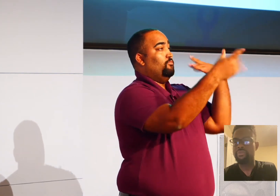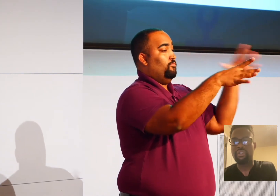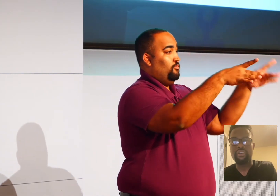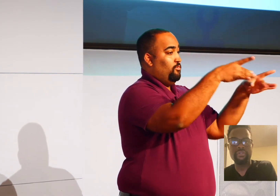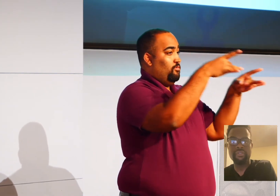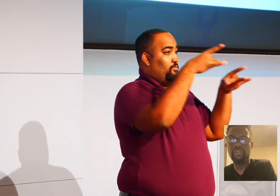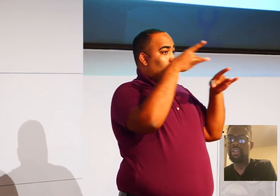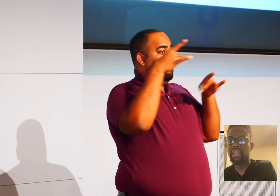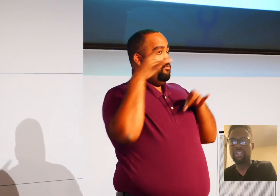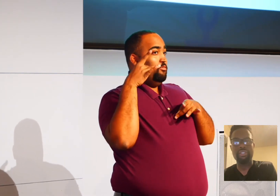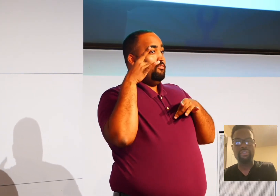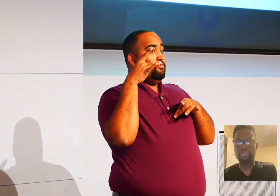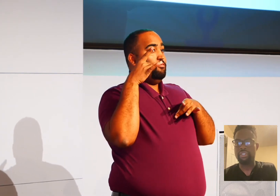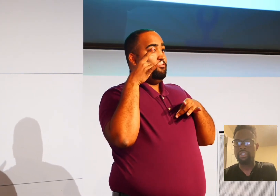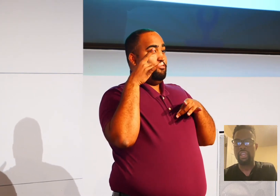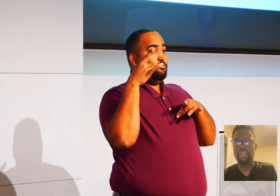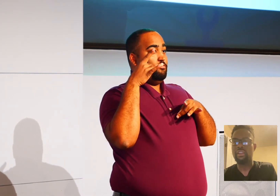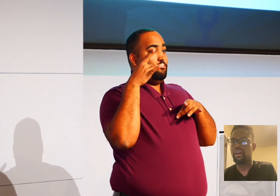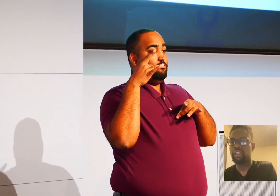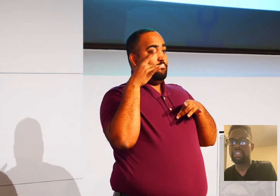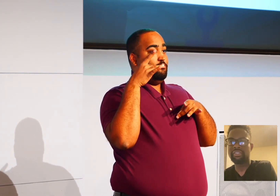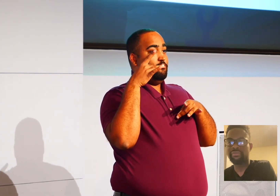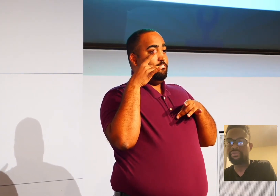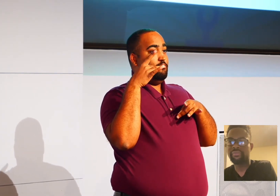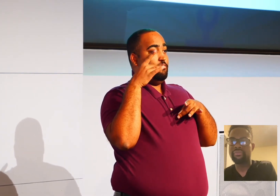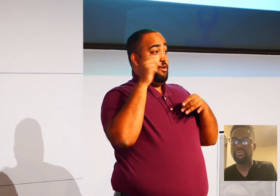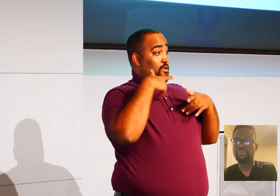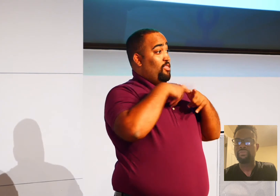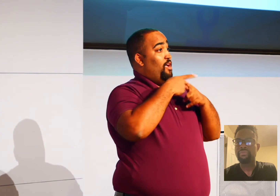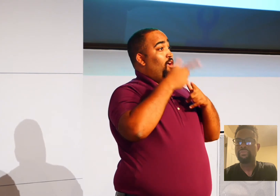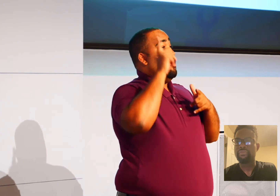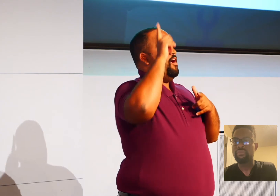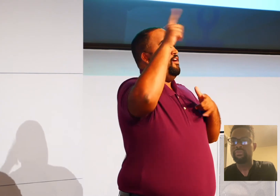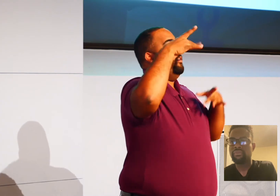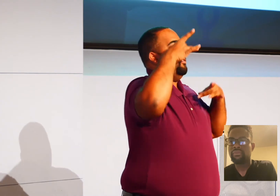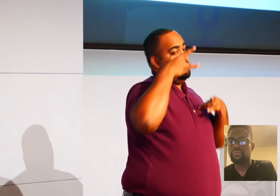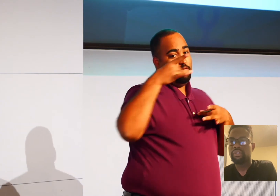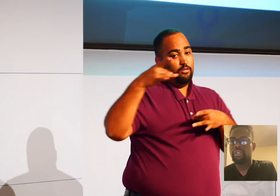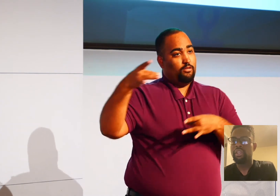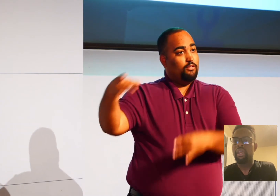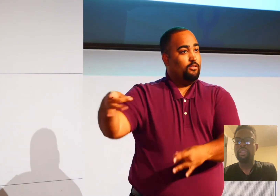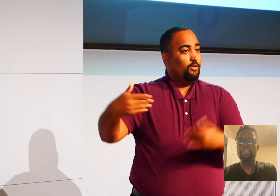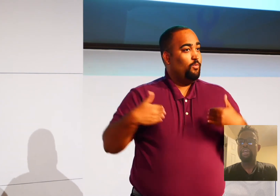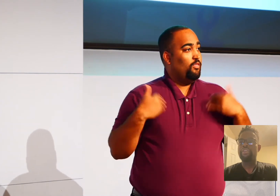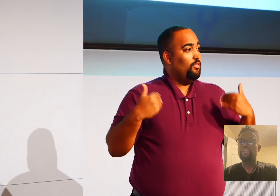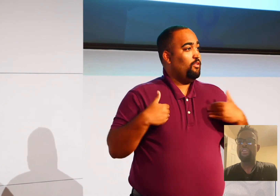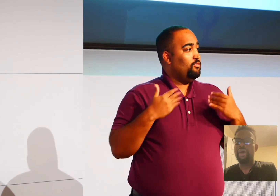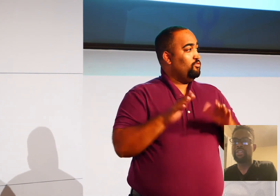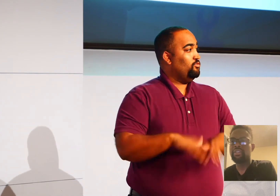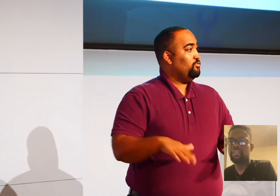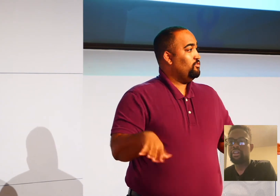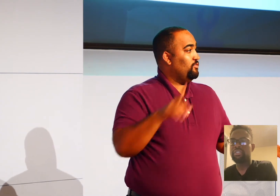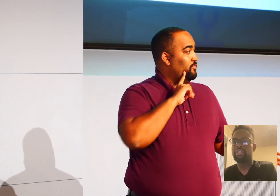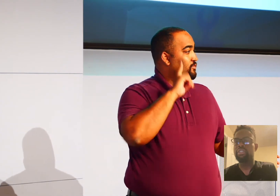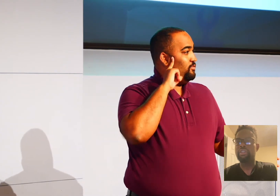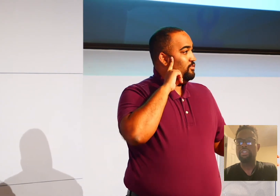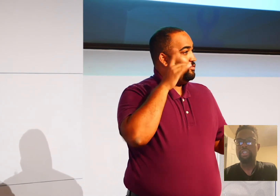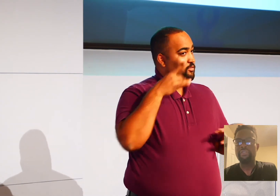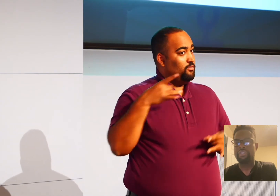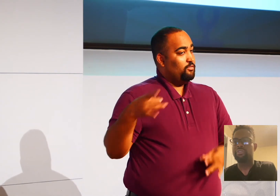stuff, throwing it at you, and you're just taking it all in. And then later, you're passing it on to younger deaf children.